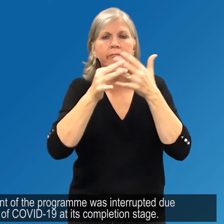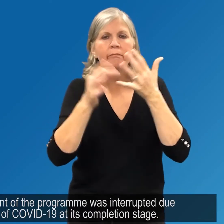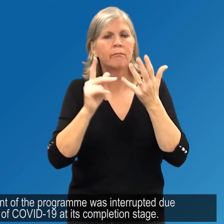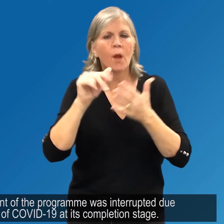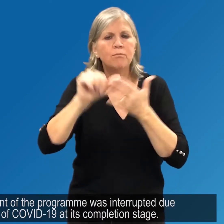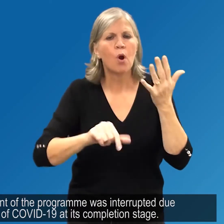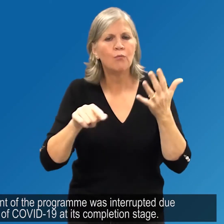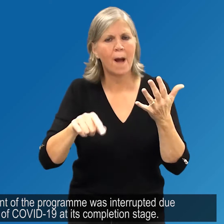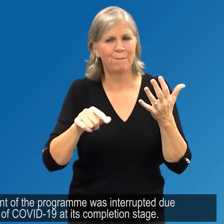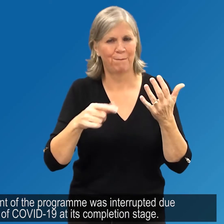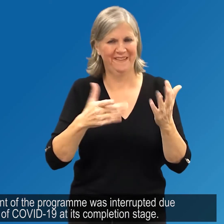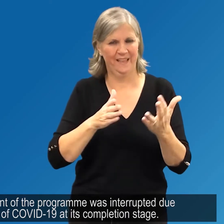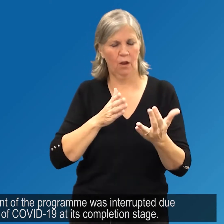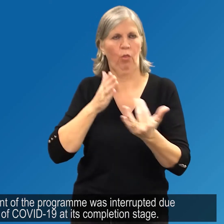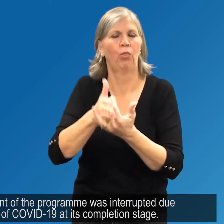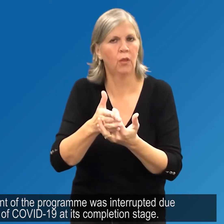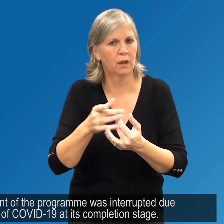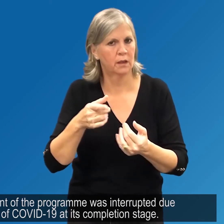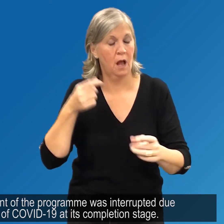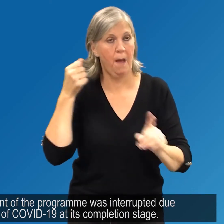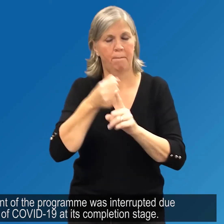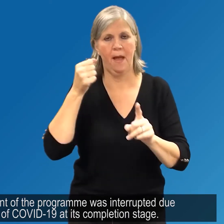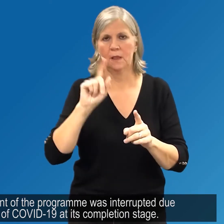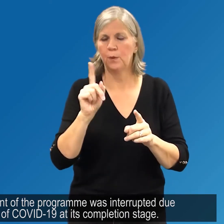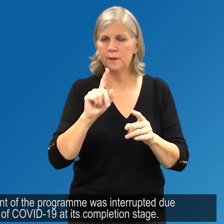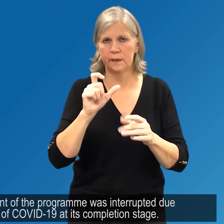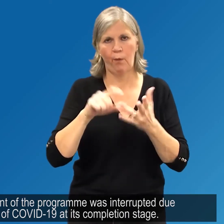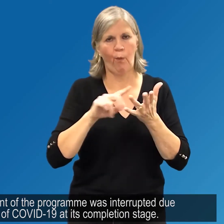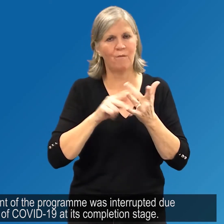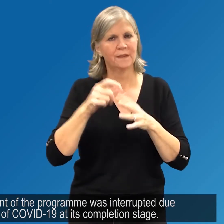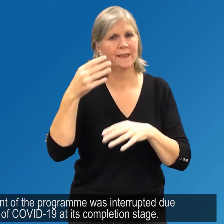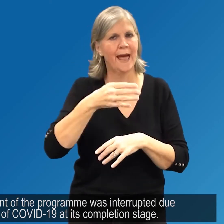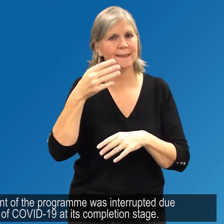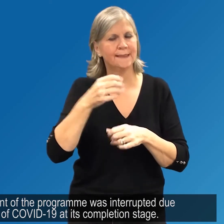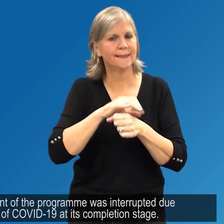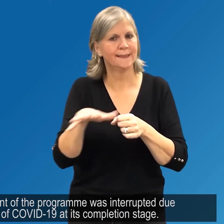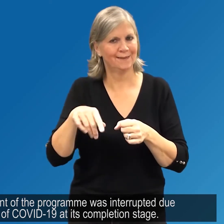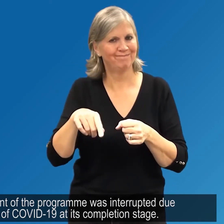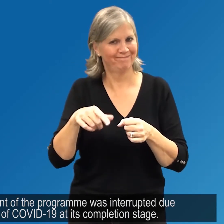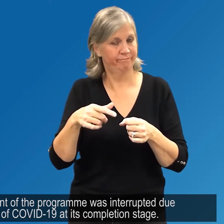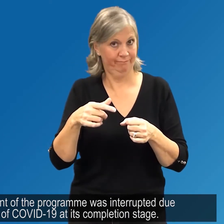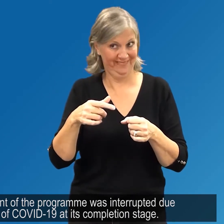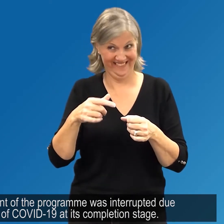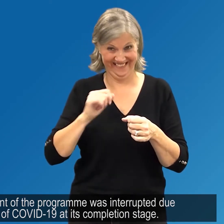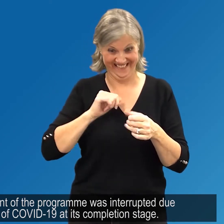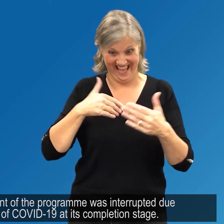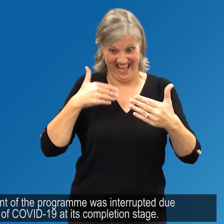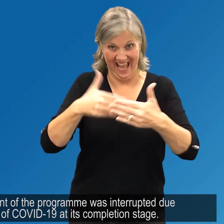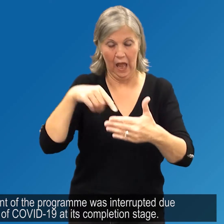The taught element of the programme was interrupted due to the impact of COVID-19 at its completion stage.